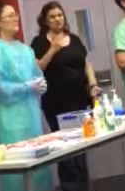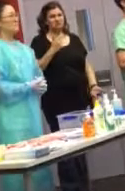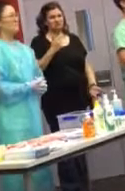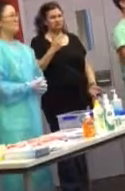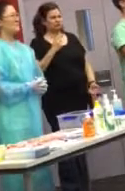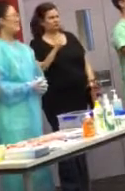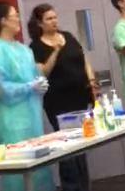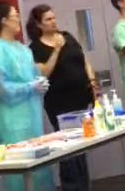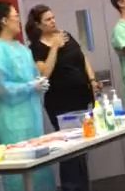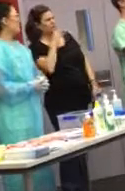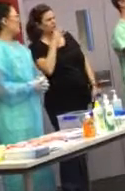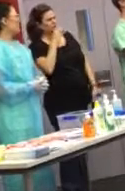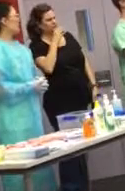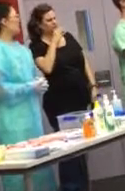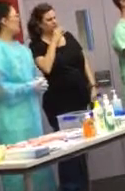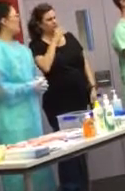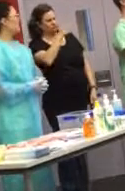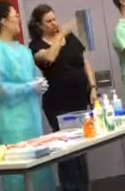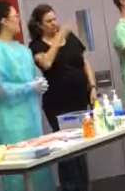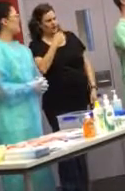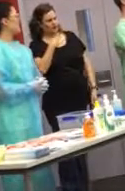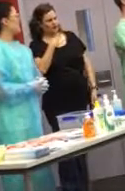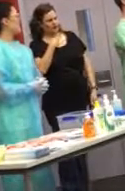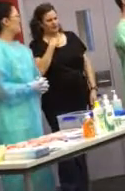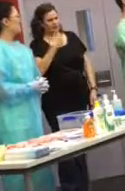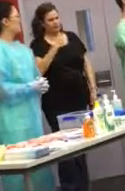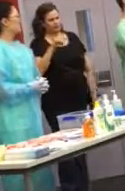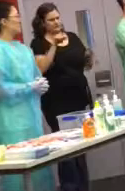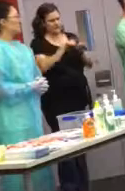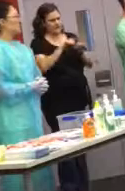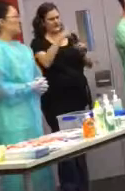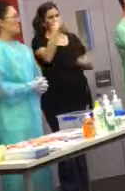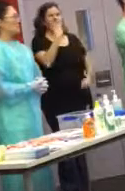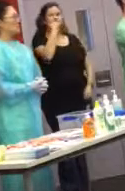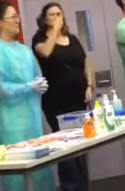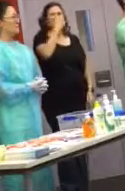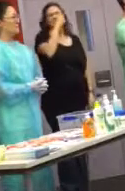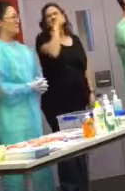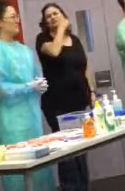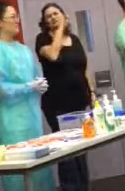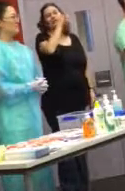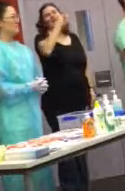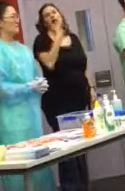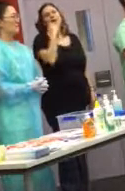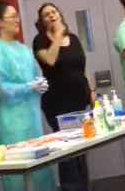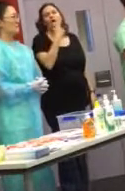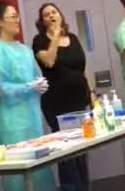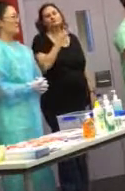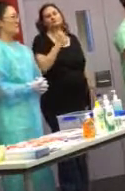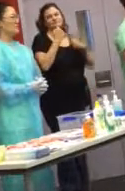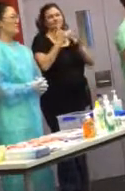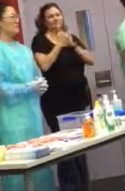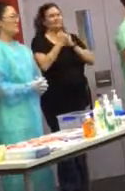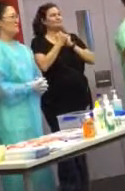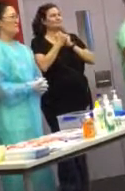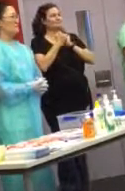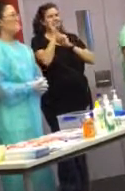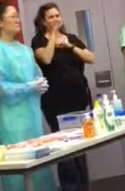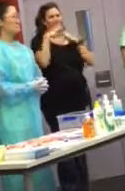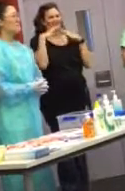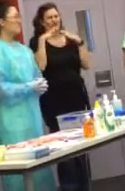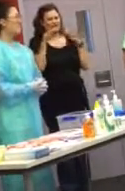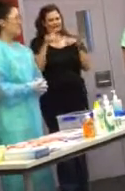So, from what I understand, you're saying you're using the same toothbrush as you brush your teeth and then your tongue. Just scrub the tongue.